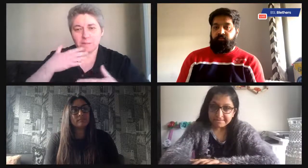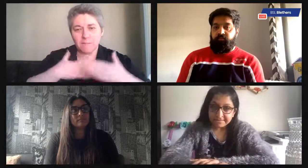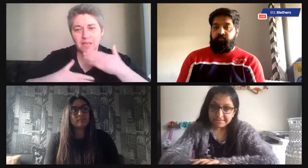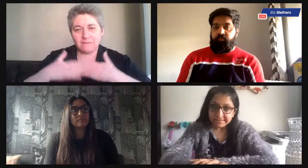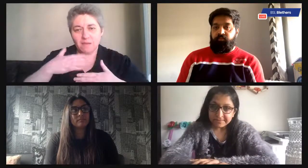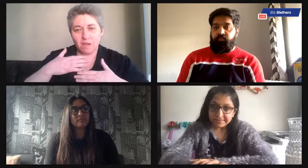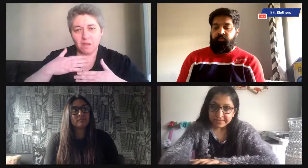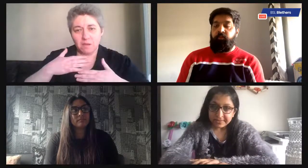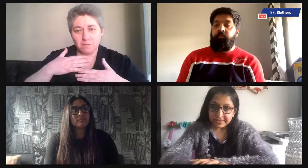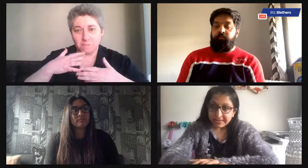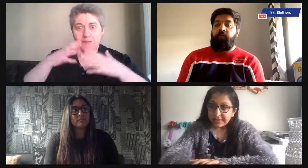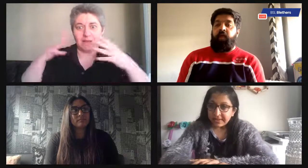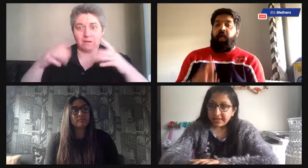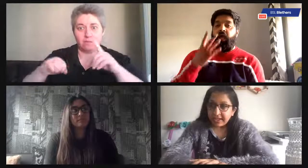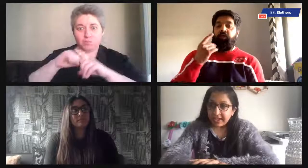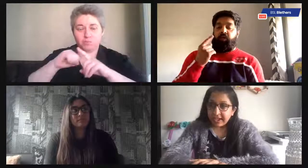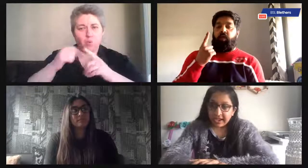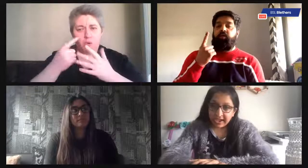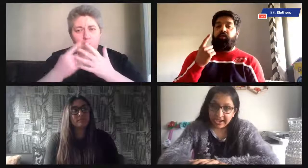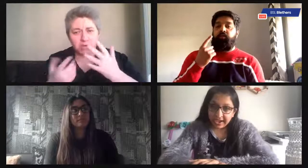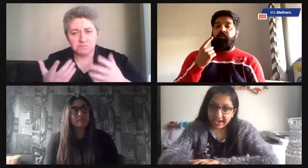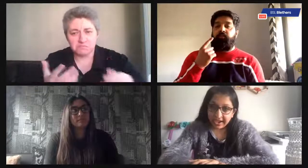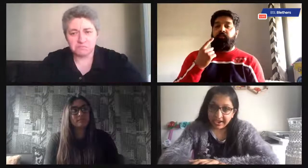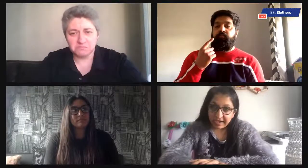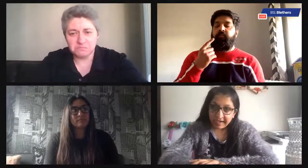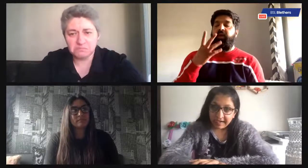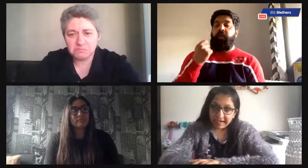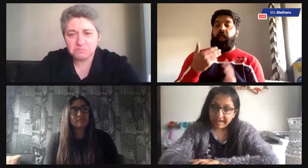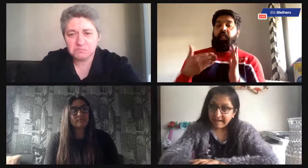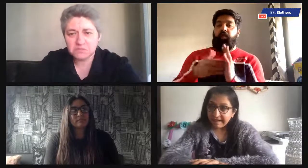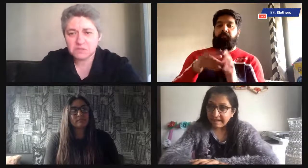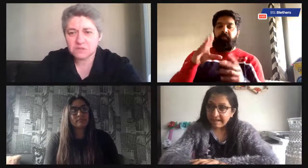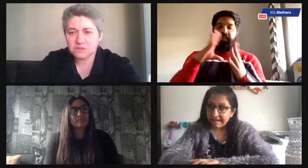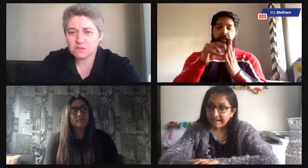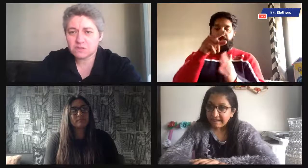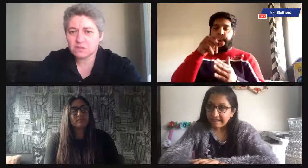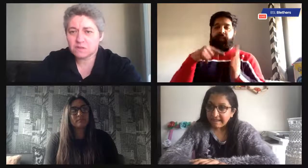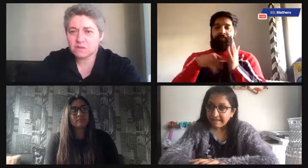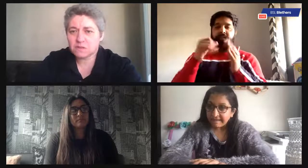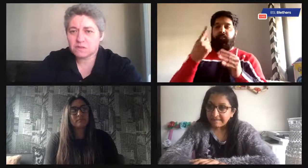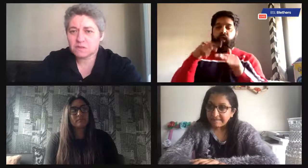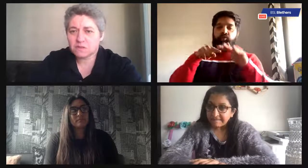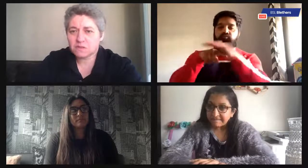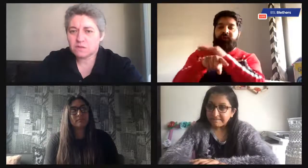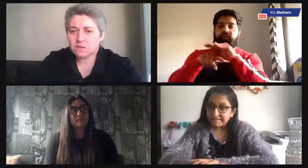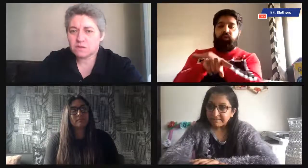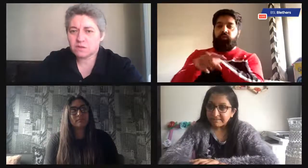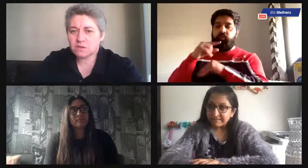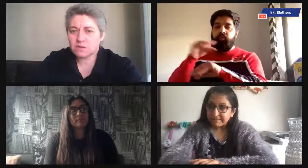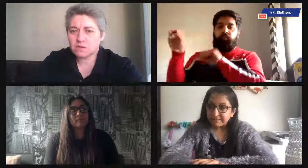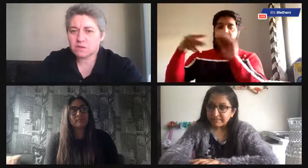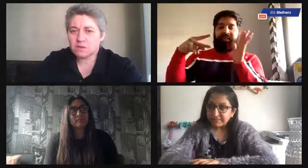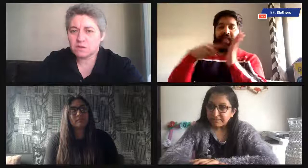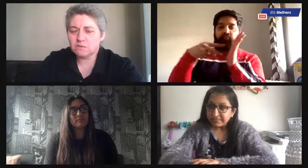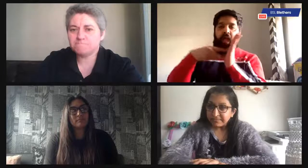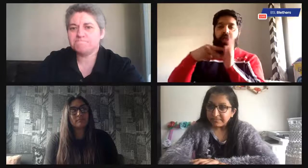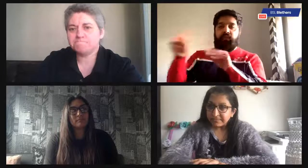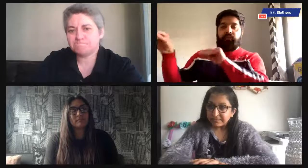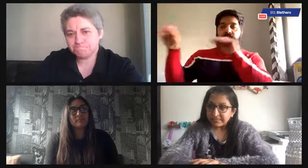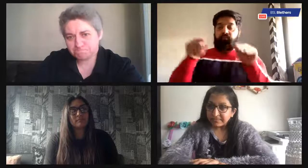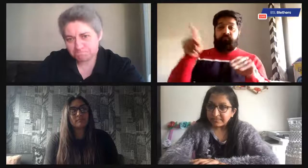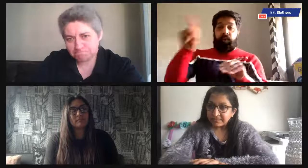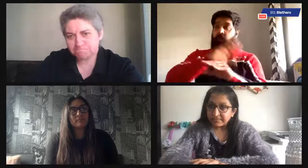How is it the COVID? How has it changed behaviour for your people? Well,